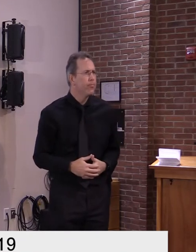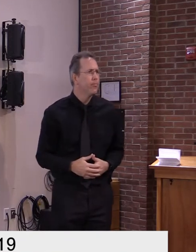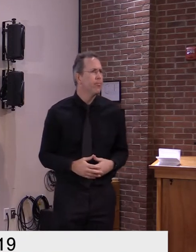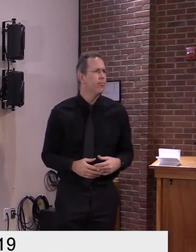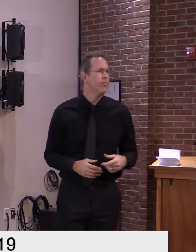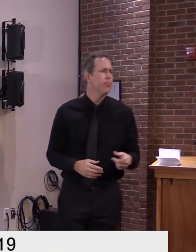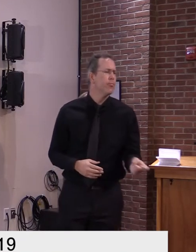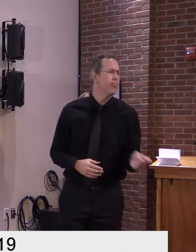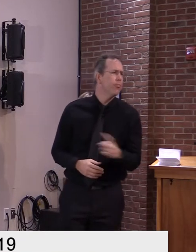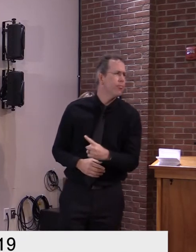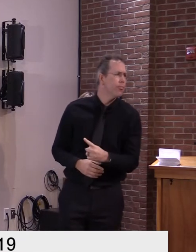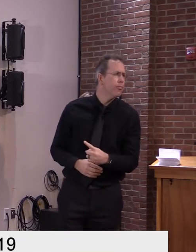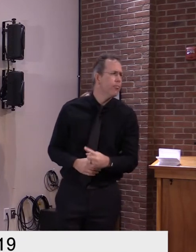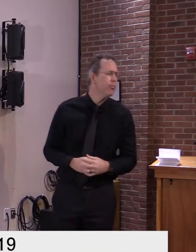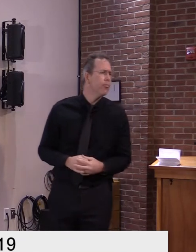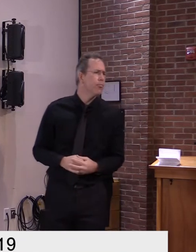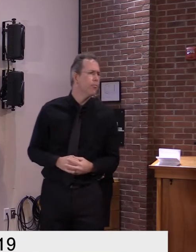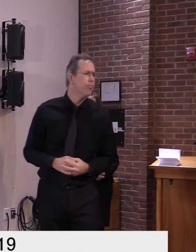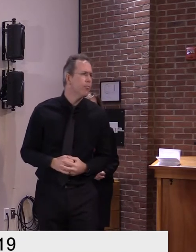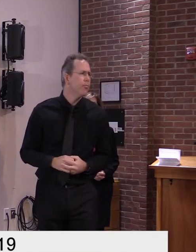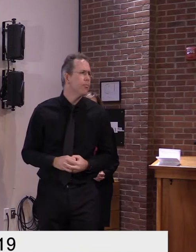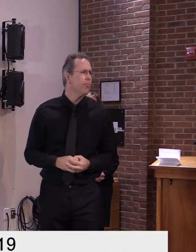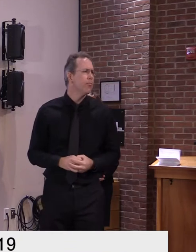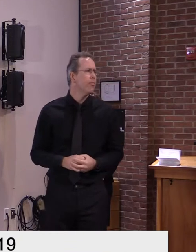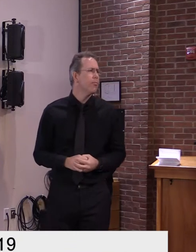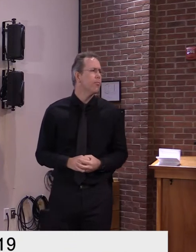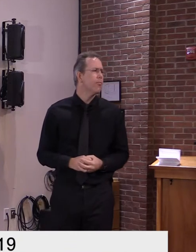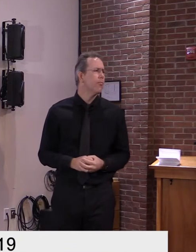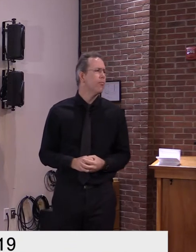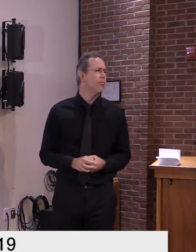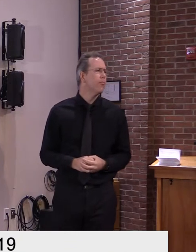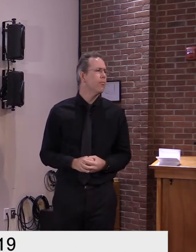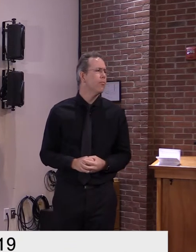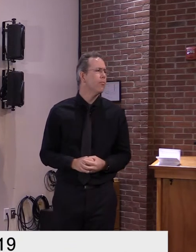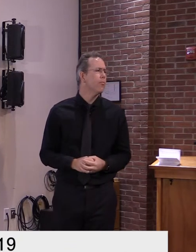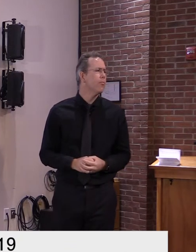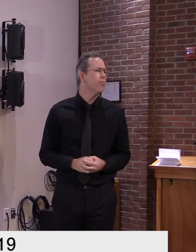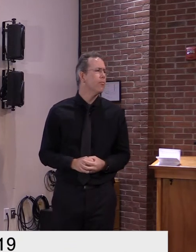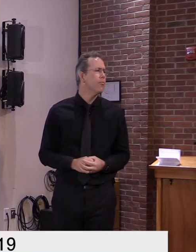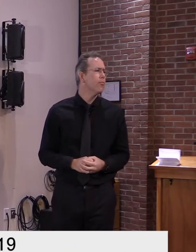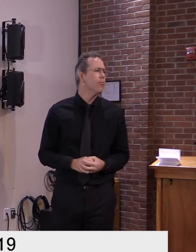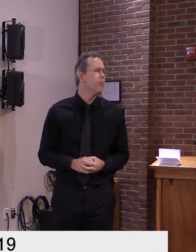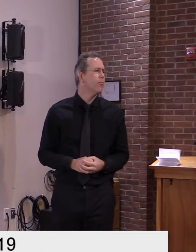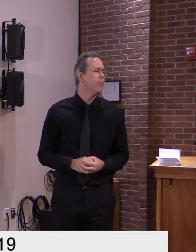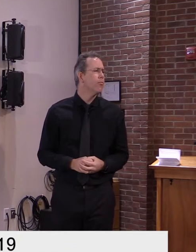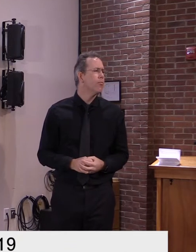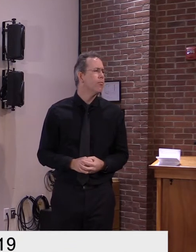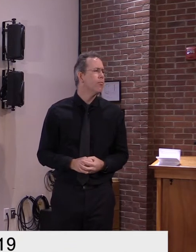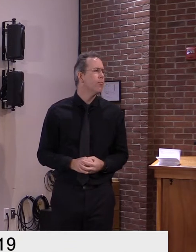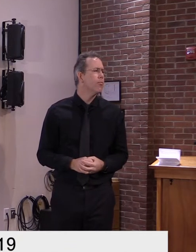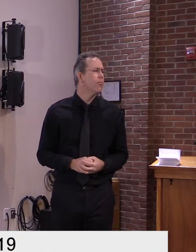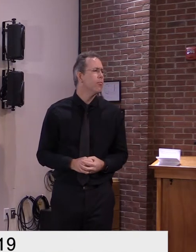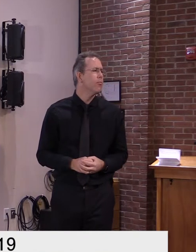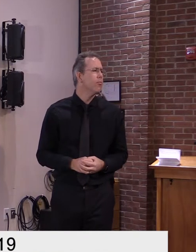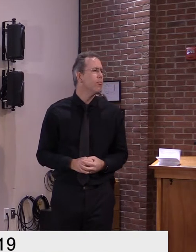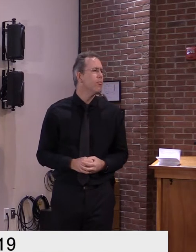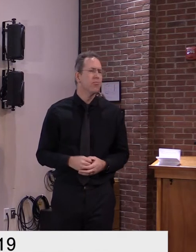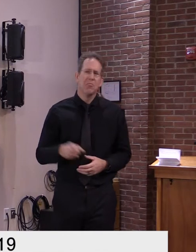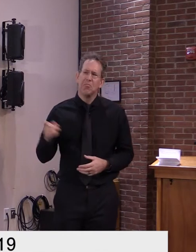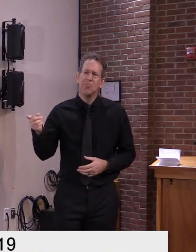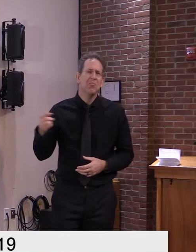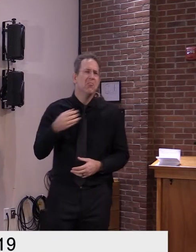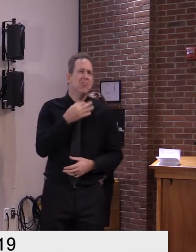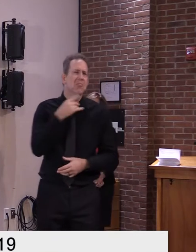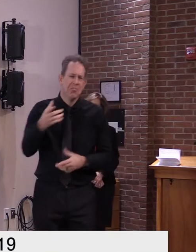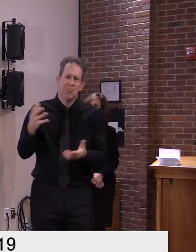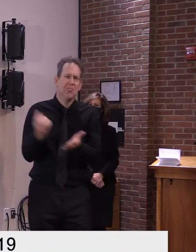you were on a call with President-elect Biden. Just I'm wondering if you could kind of shed some light on what came out of the call and what it was like.